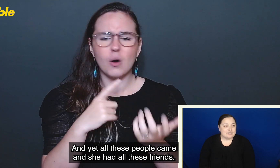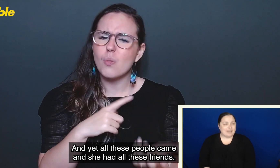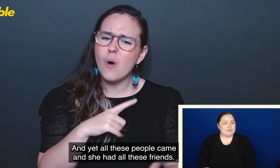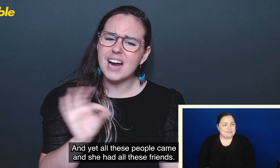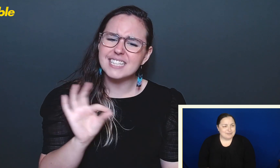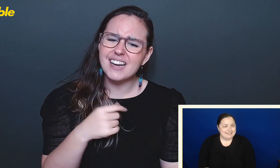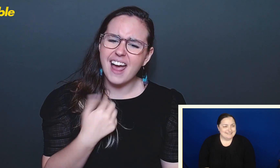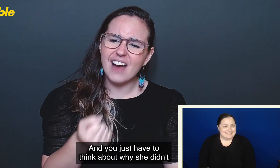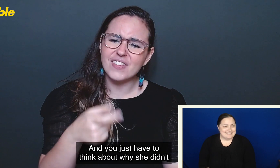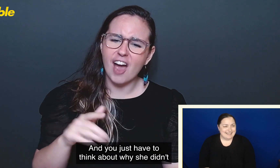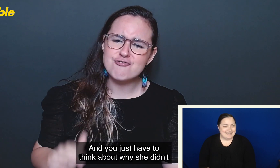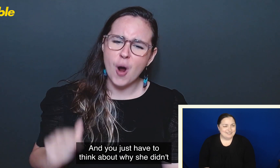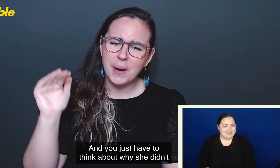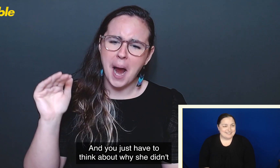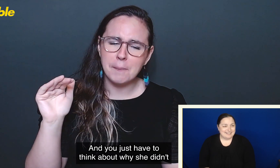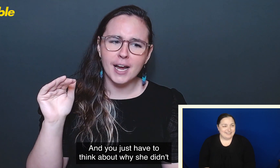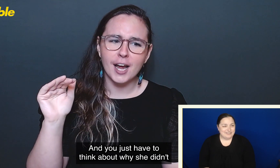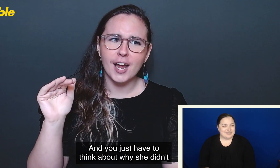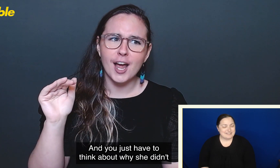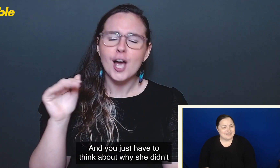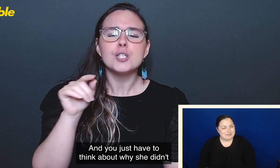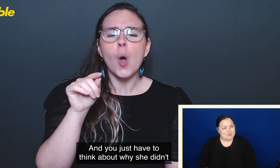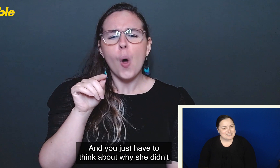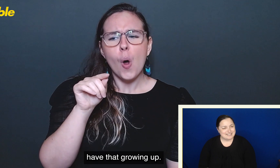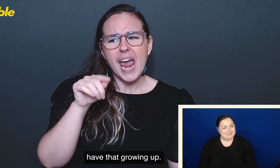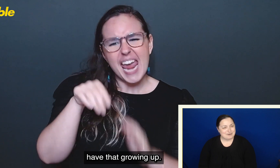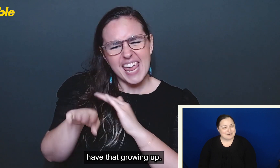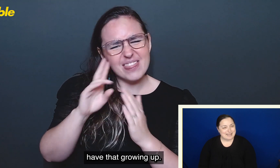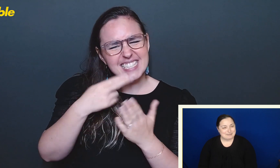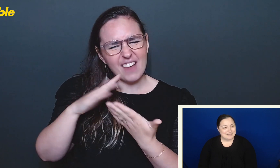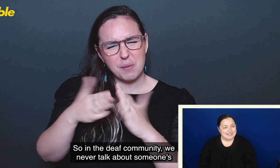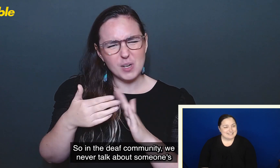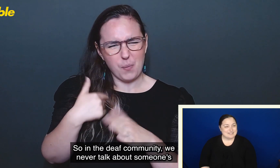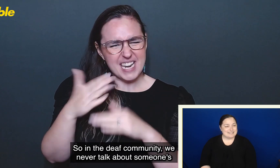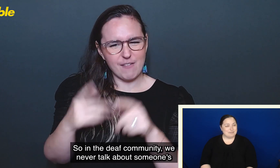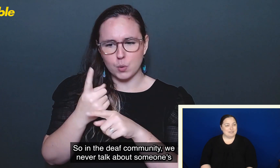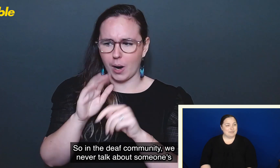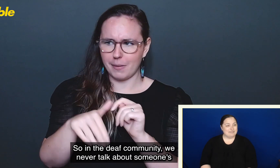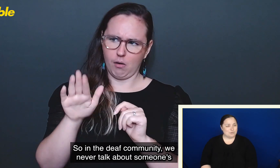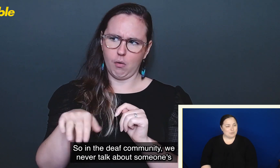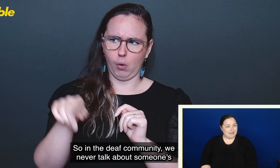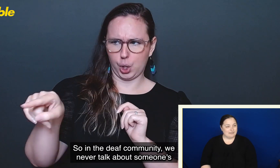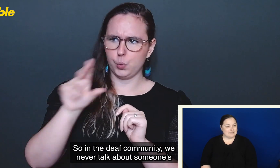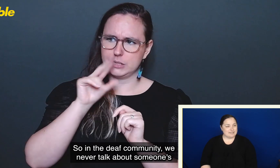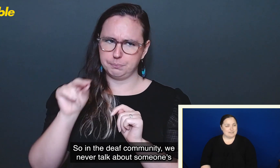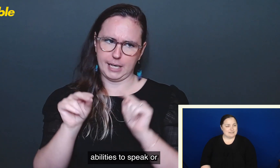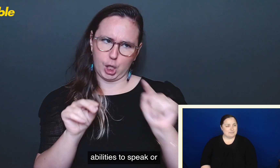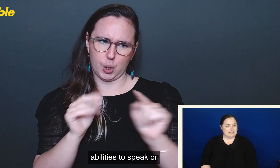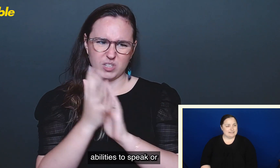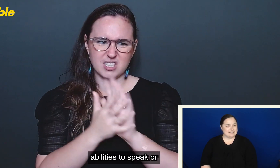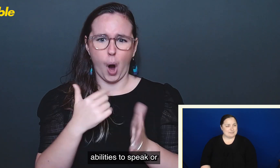and she had all these friends, and you just have to think about why she didn't have that growing up. So in the deaf community, we never talk about